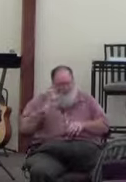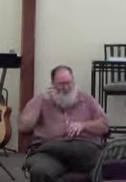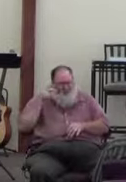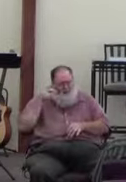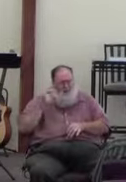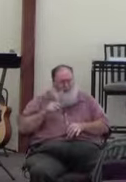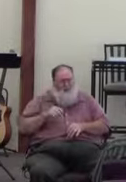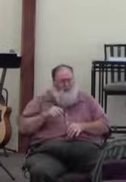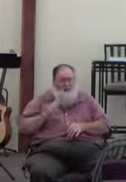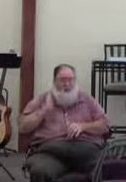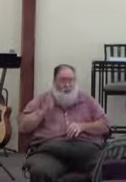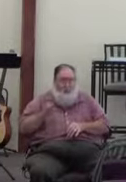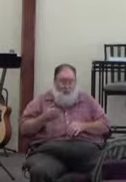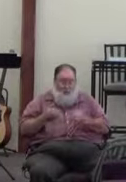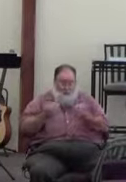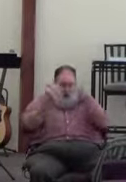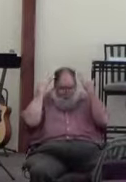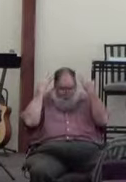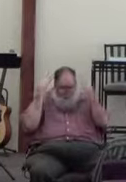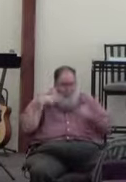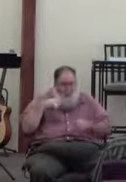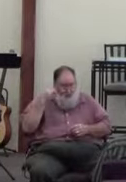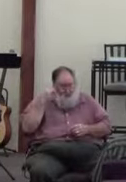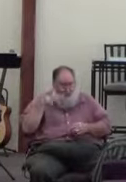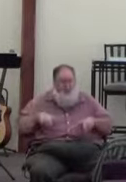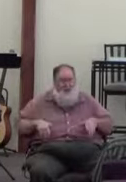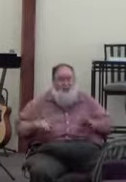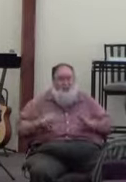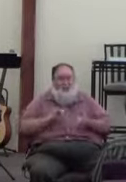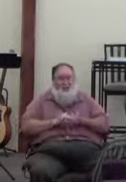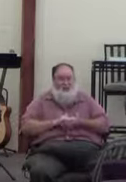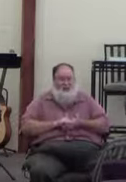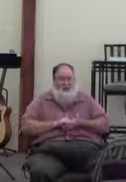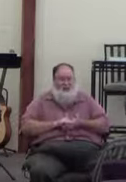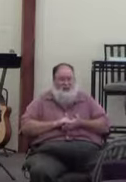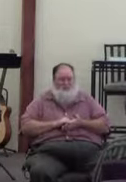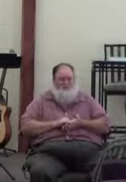over if we let it. Be about the Father's business.